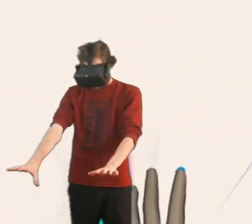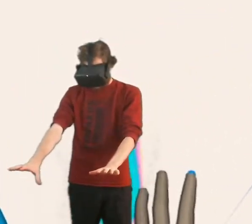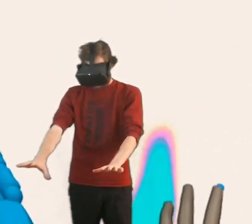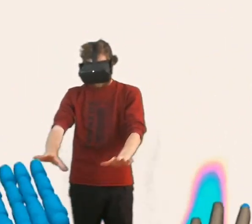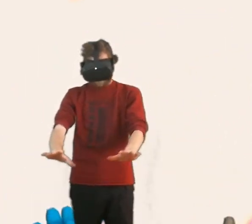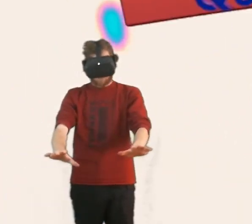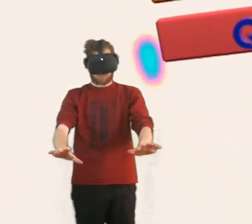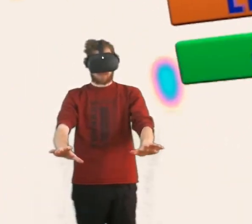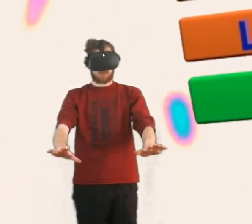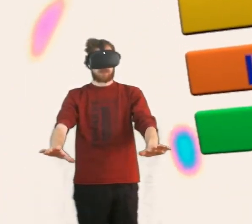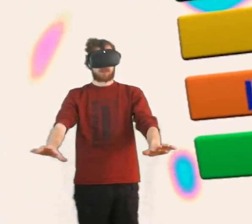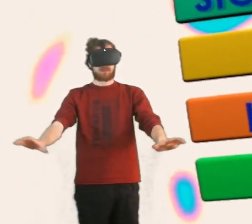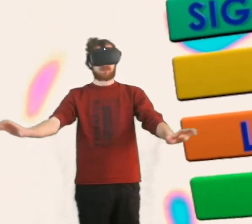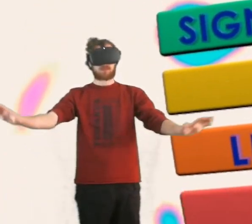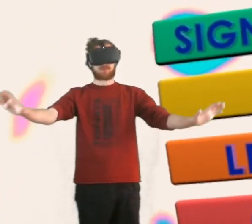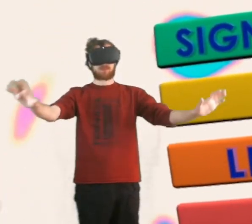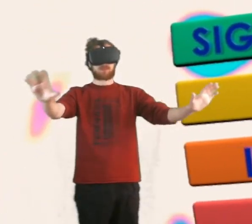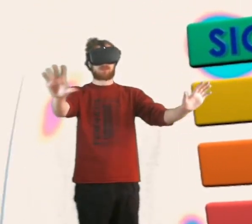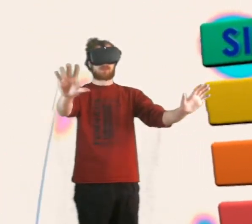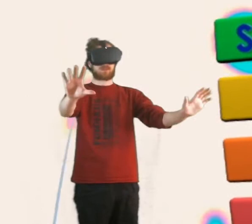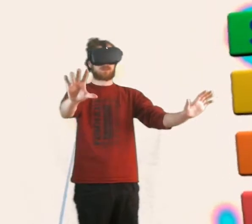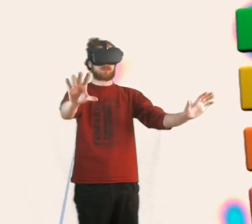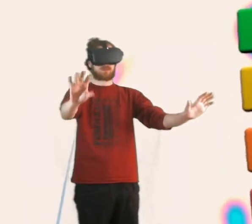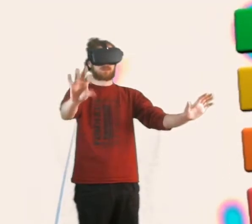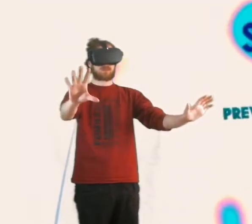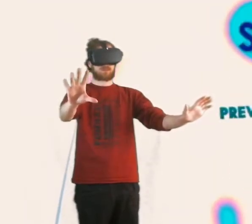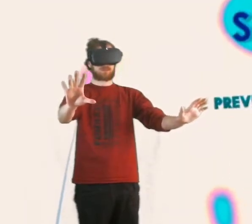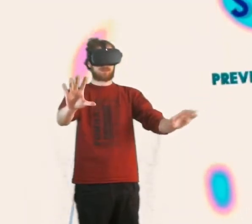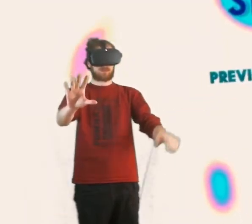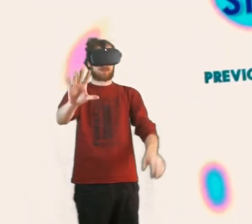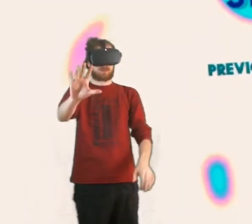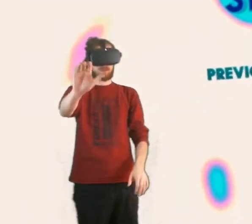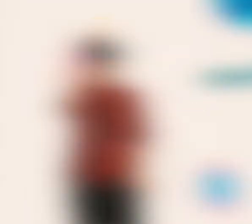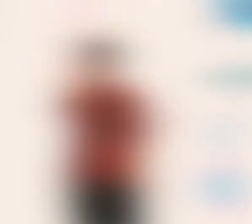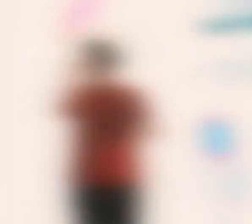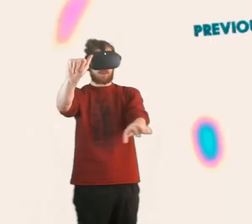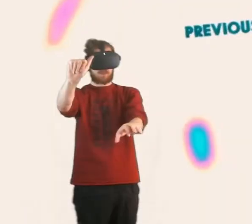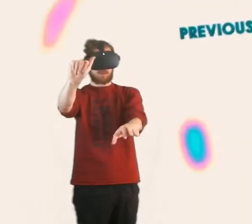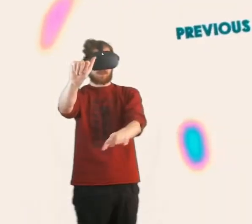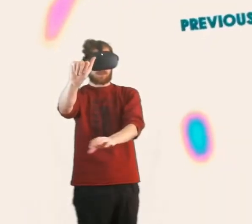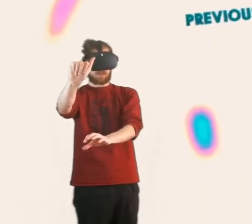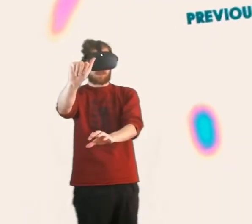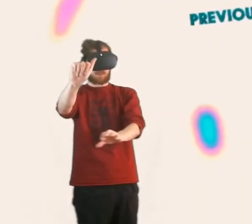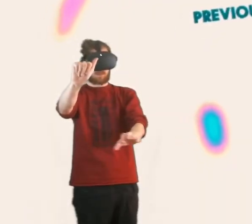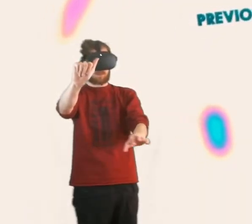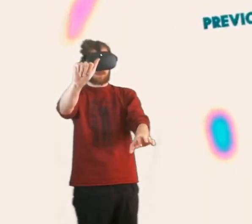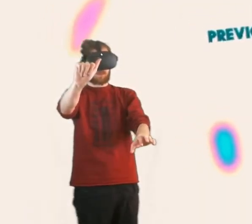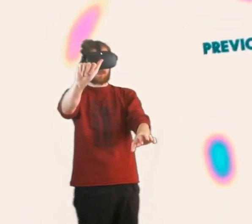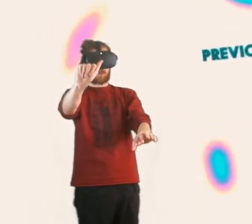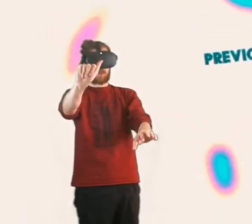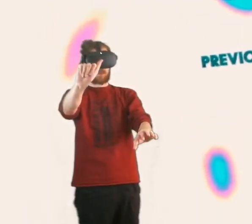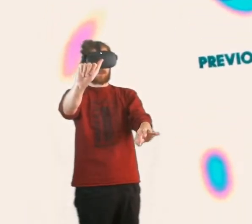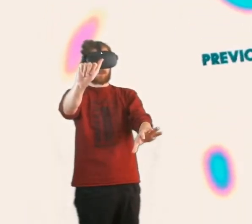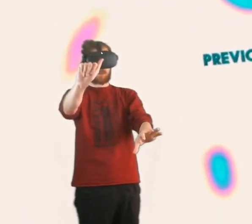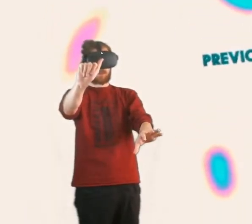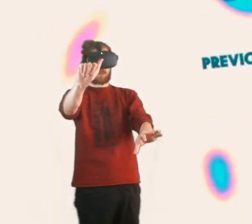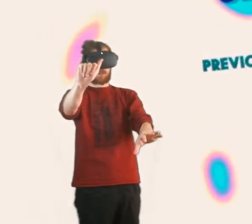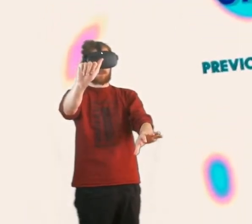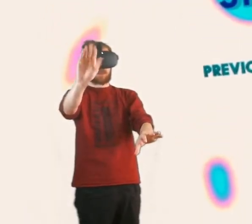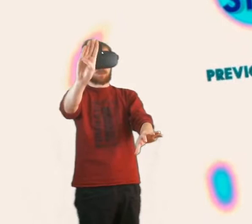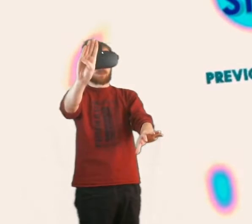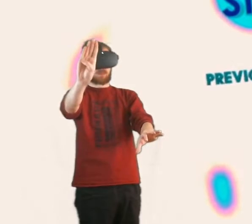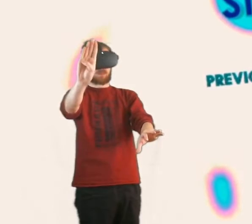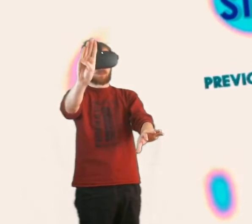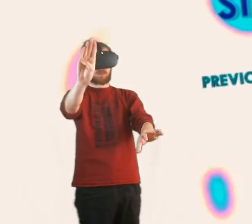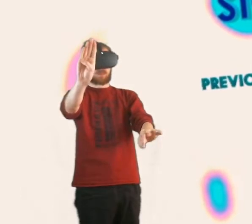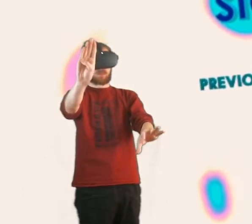right hand. Then you can start learning the alphabet with the sign calibrator. This shows you what each letter looks like and lets you save your own hand